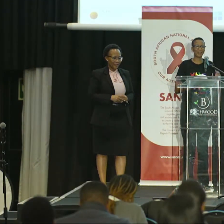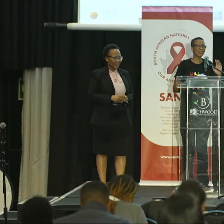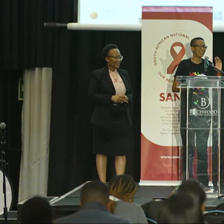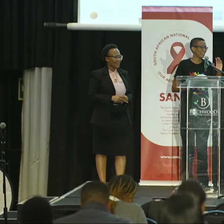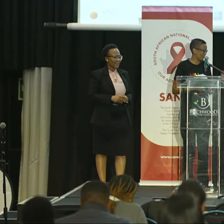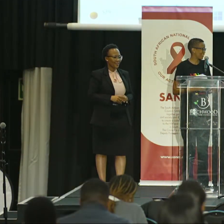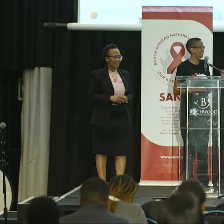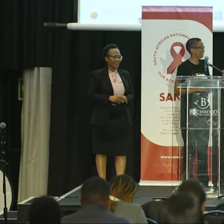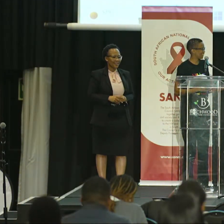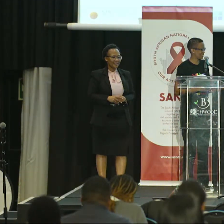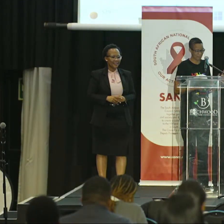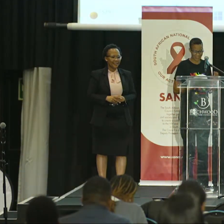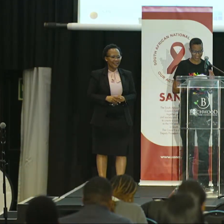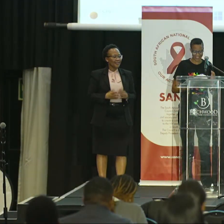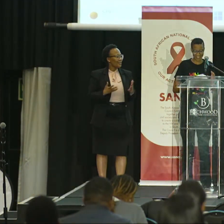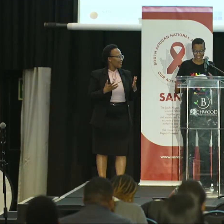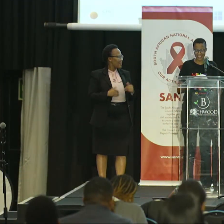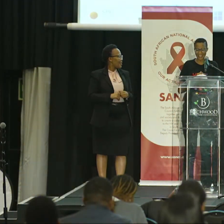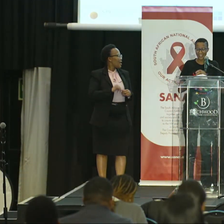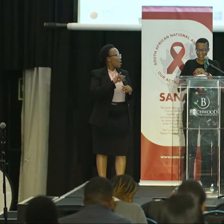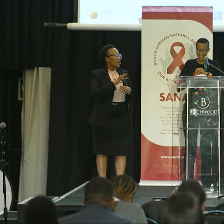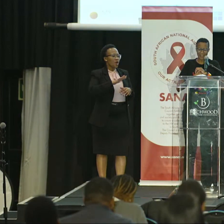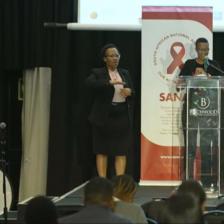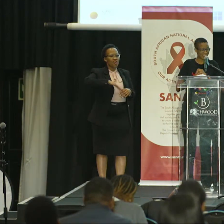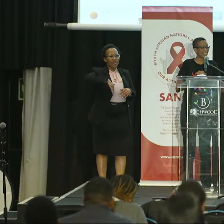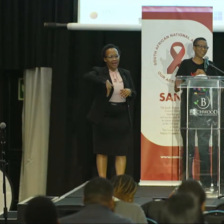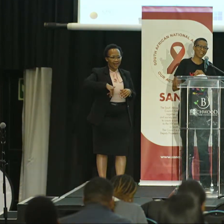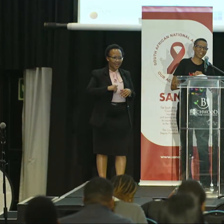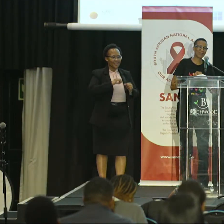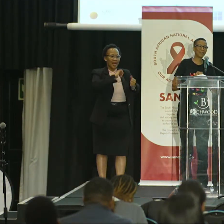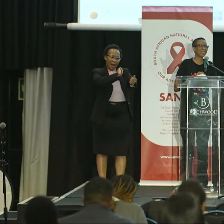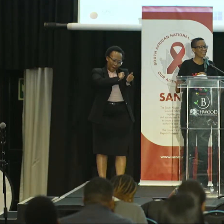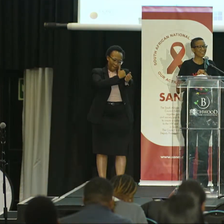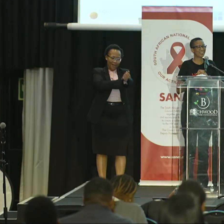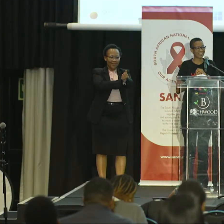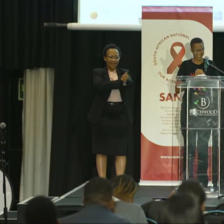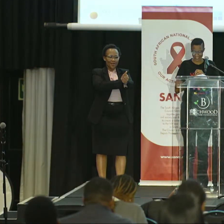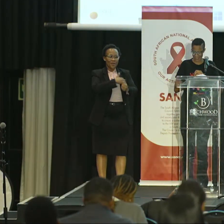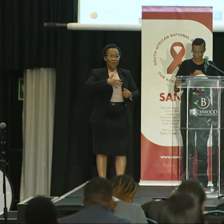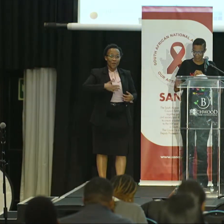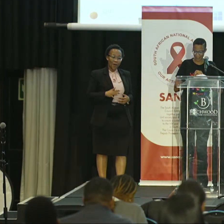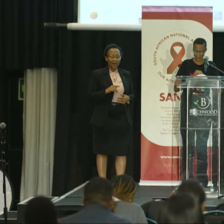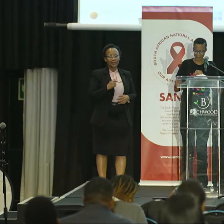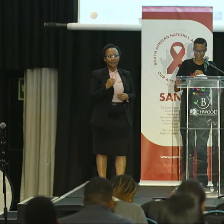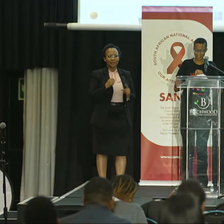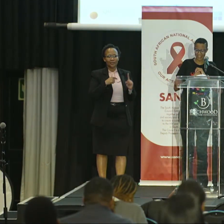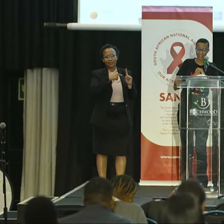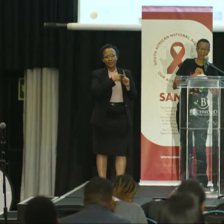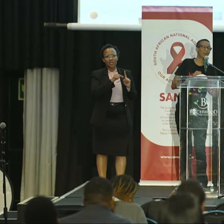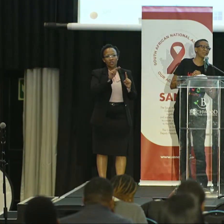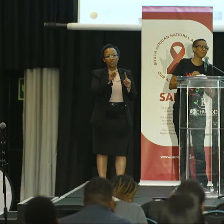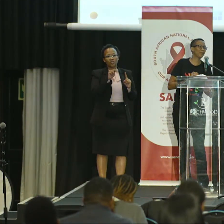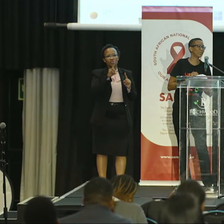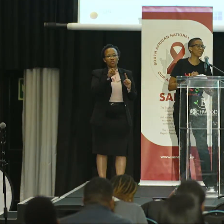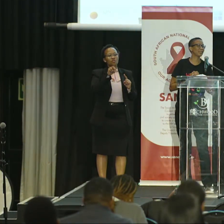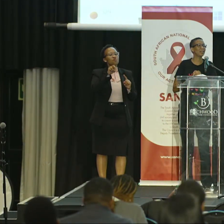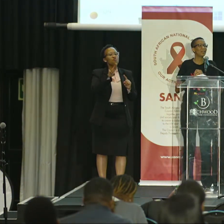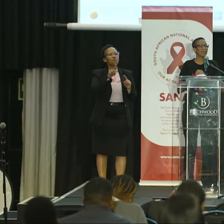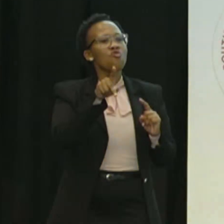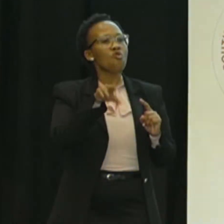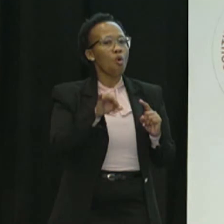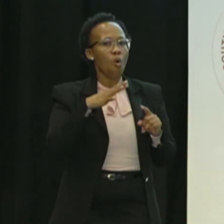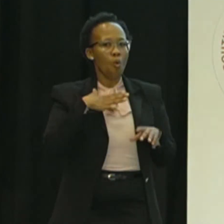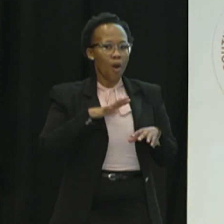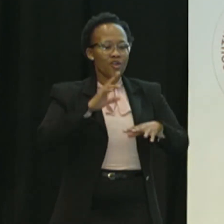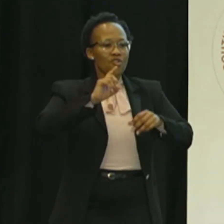Solindugu. Definitely not a mandate yet. We're trying to get him online so that he can speak for himself. I think it's quite important, coming